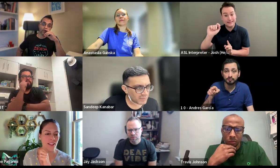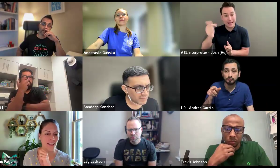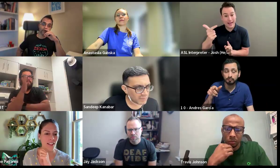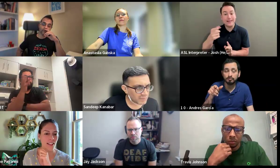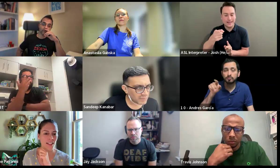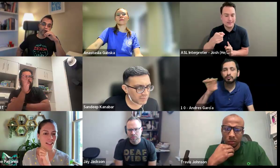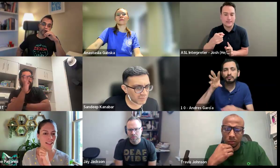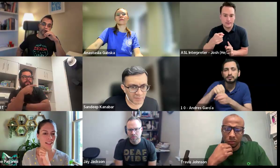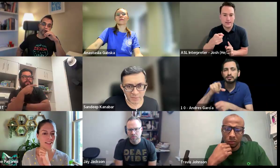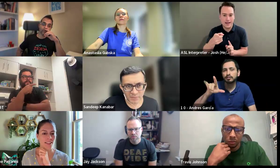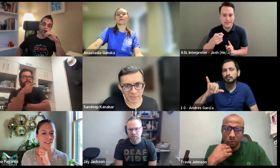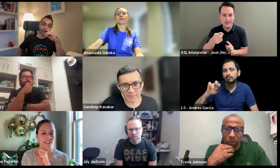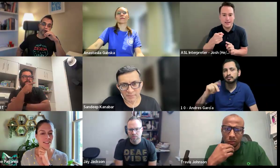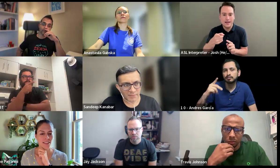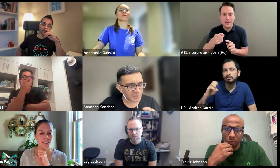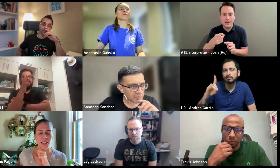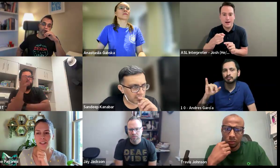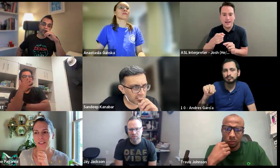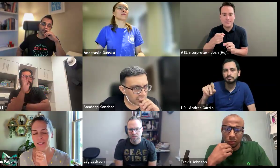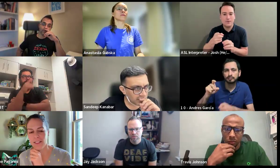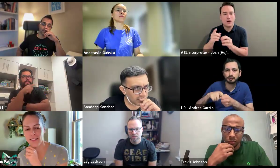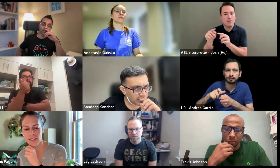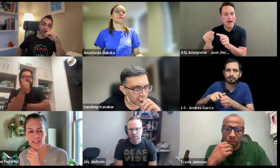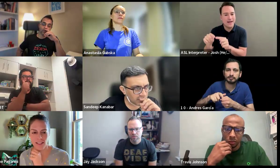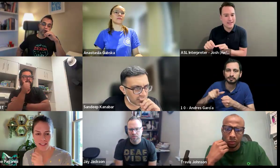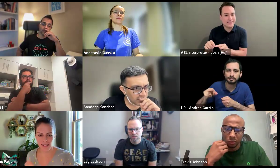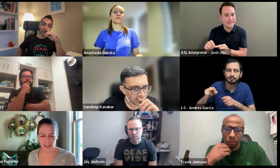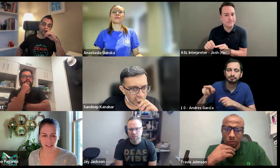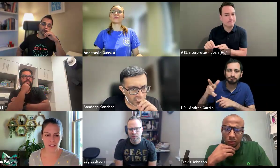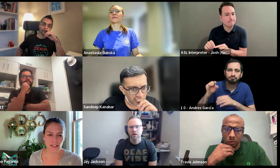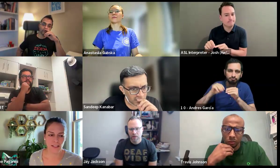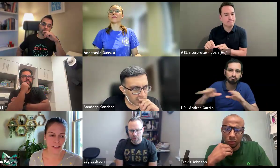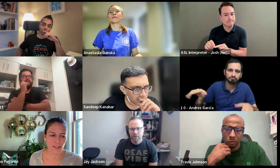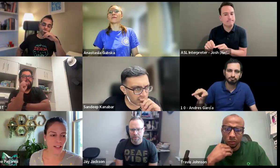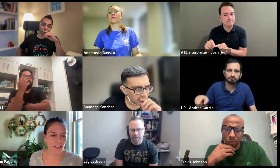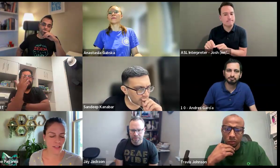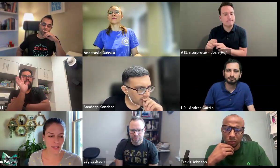Okay. Yes. Yeah, I did. Okay, good. I put all that in LinkedIn. Okay.